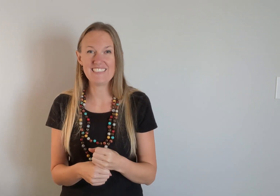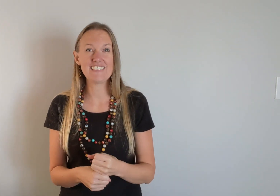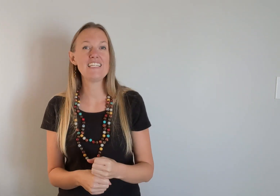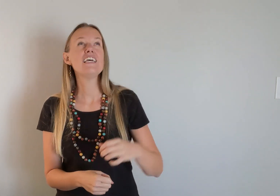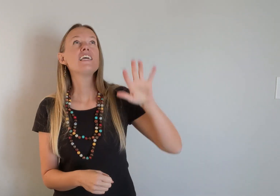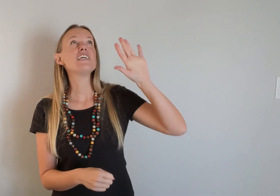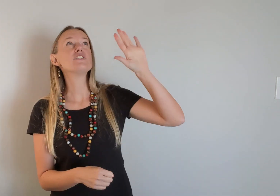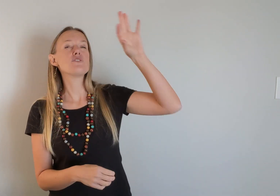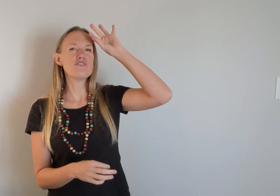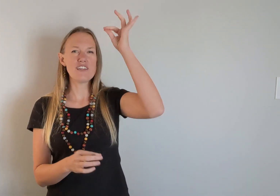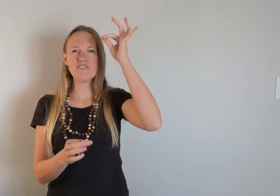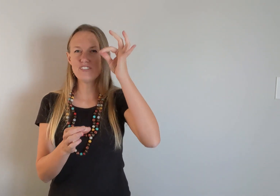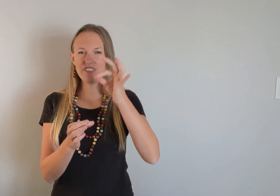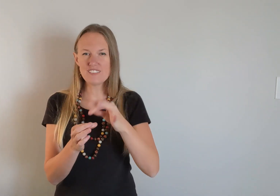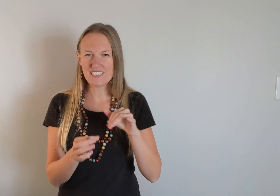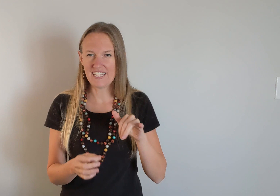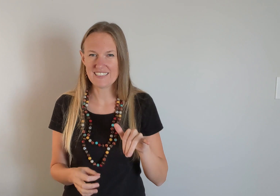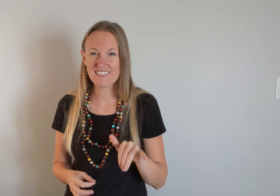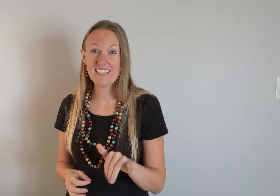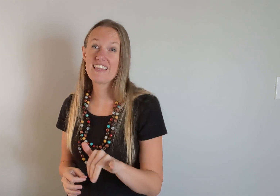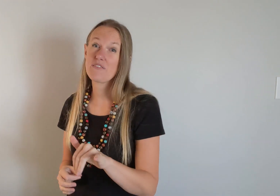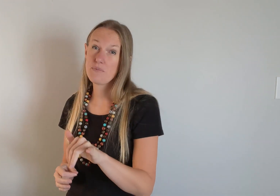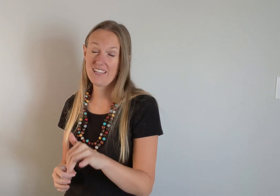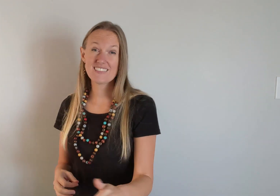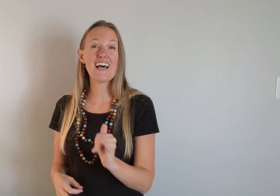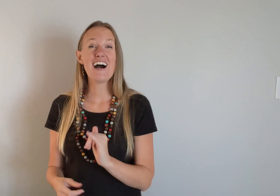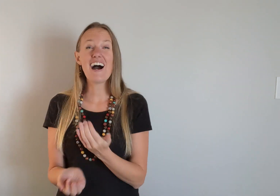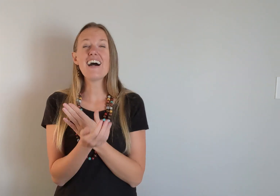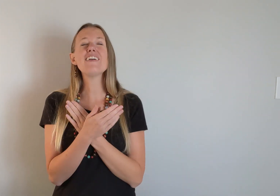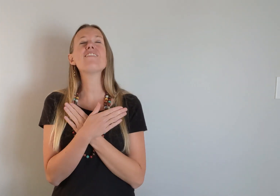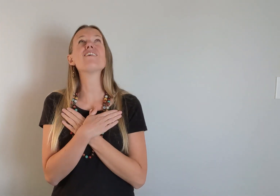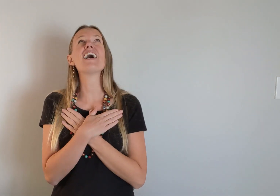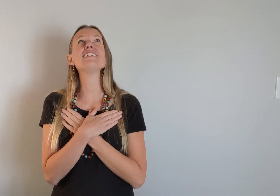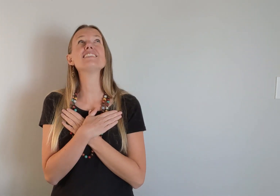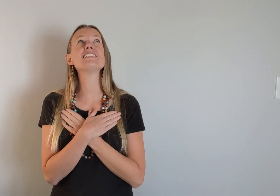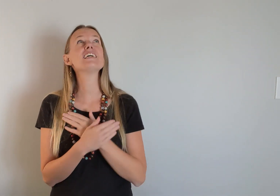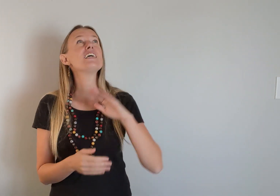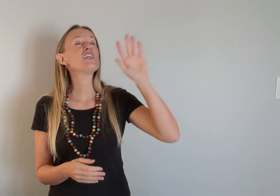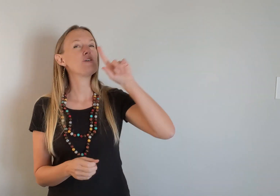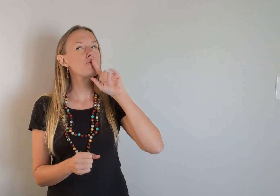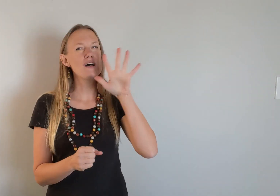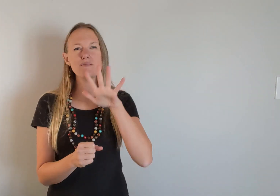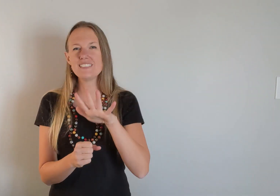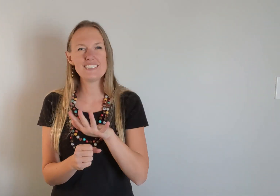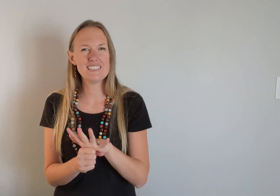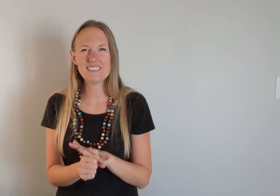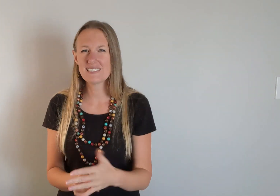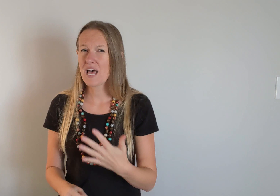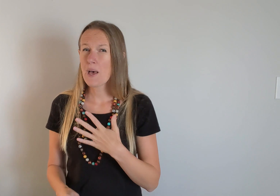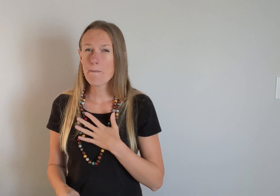confidence is your faithfulness. And then that repeats. I rest in your promises.